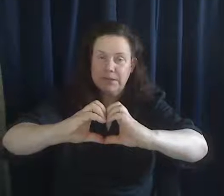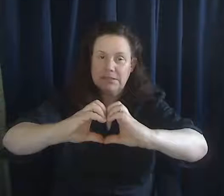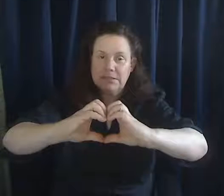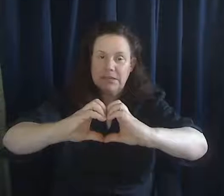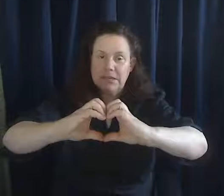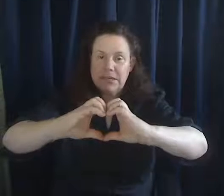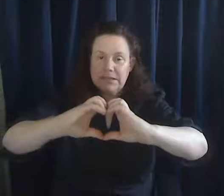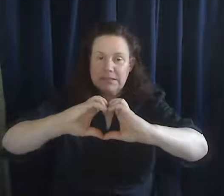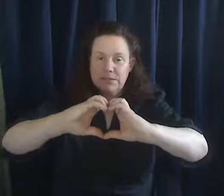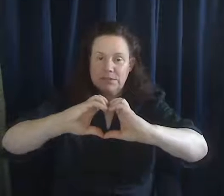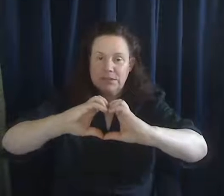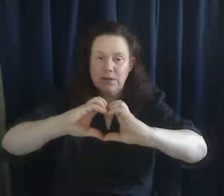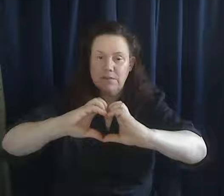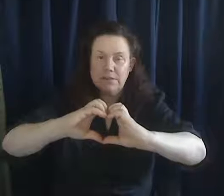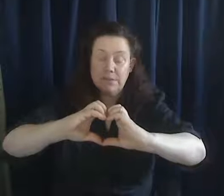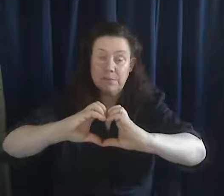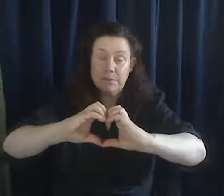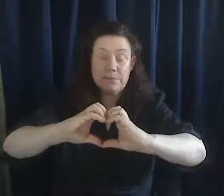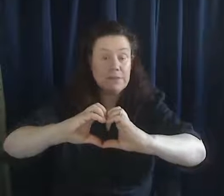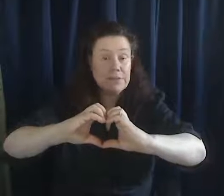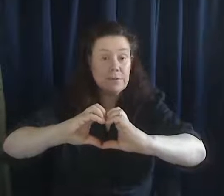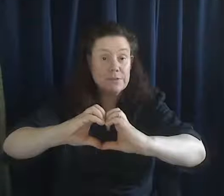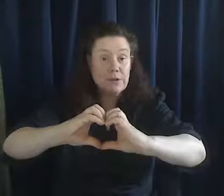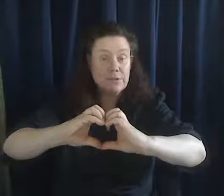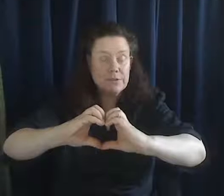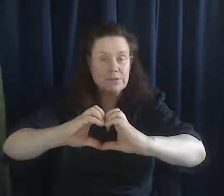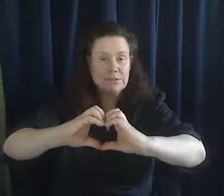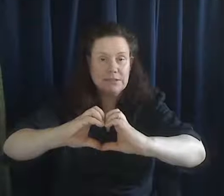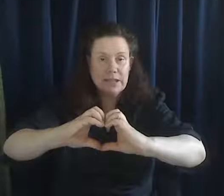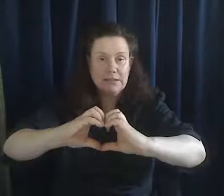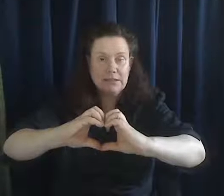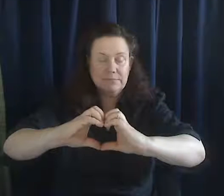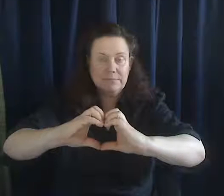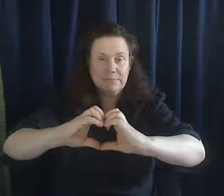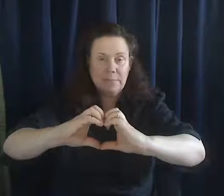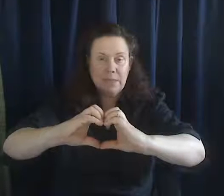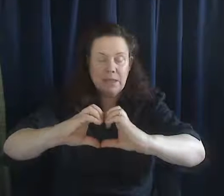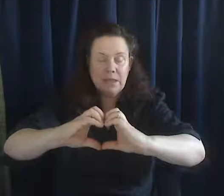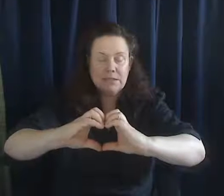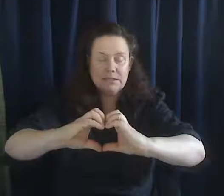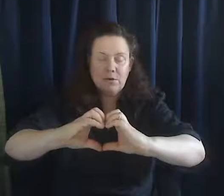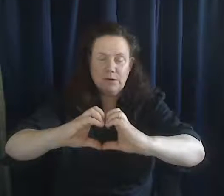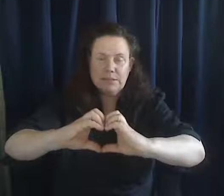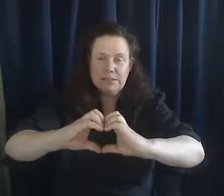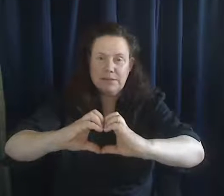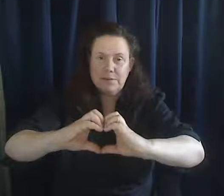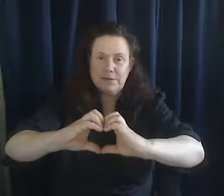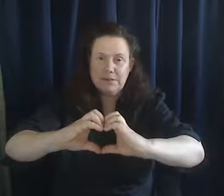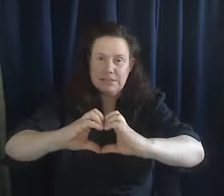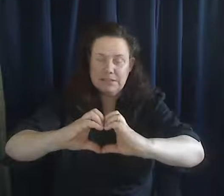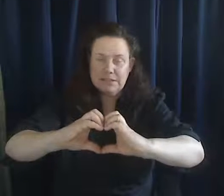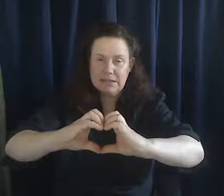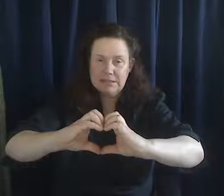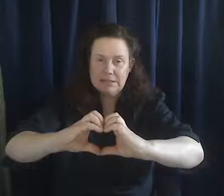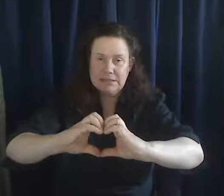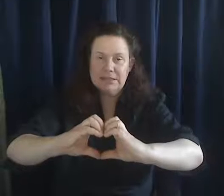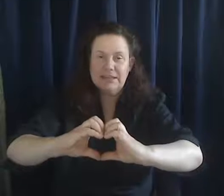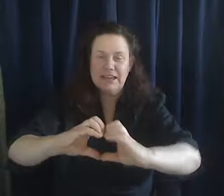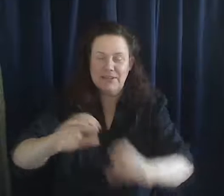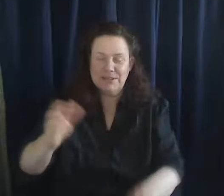but it's close enough where deaf people, if they were there, would understand it. So it's a little bit of artistic license. It's